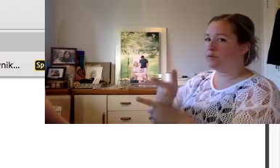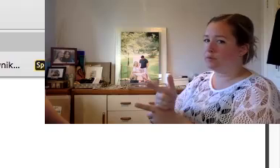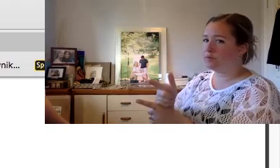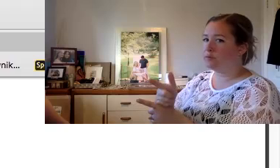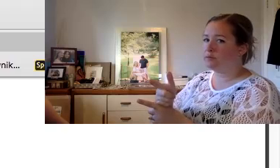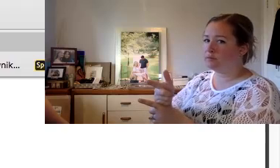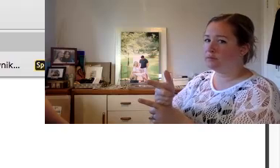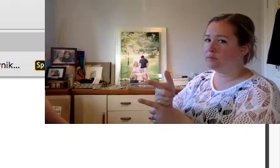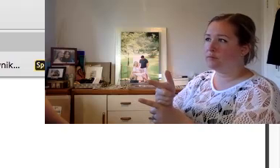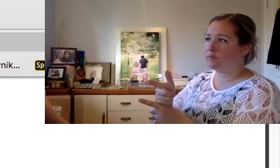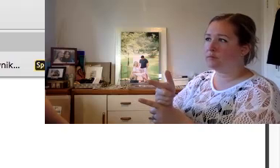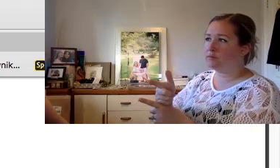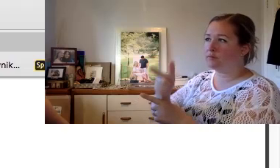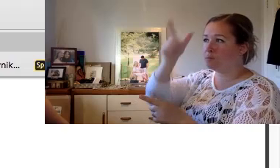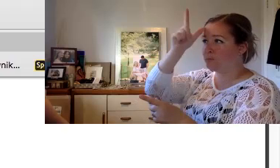Brother.